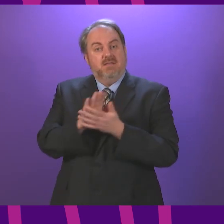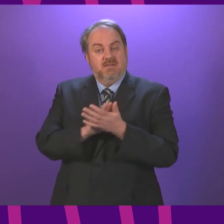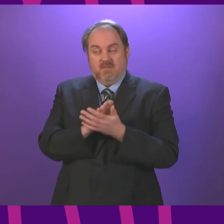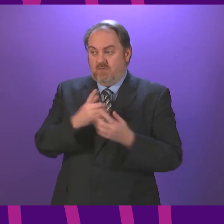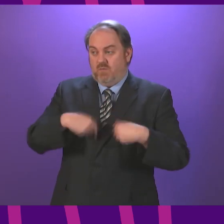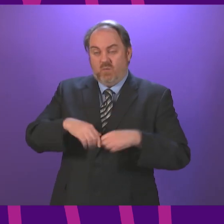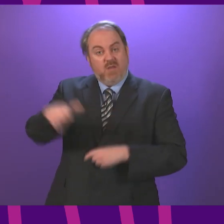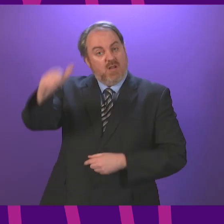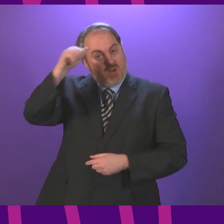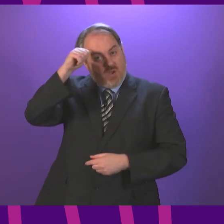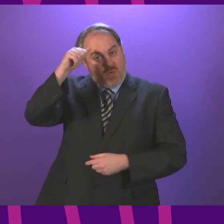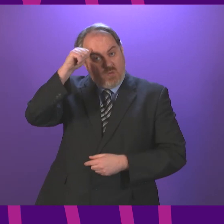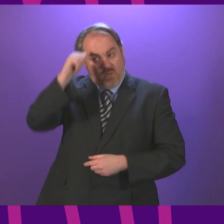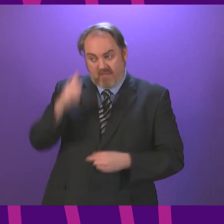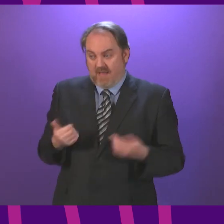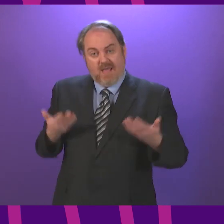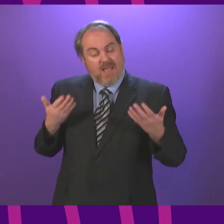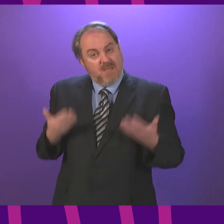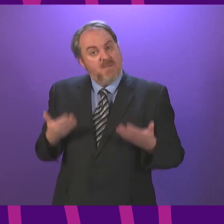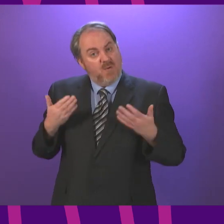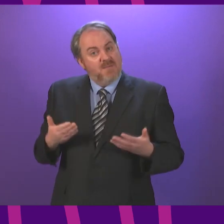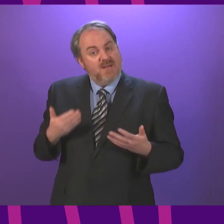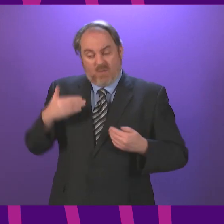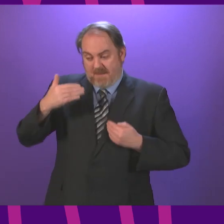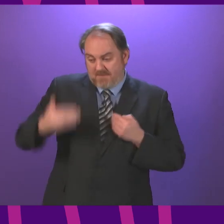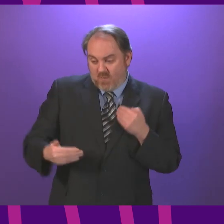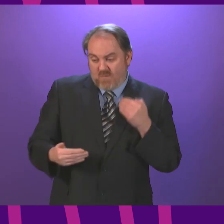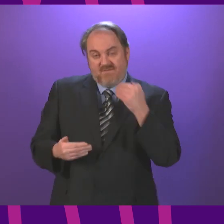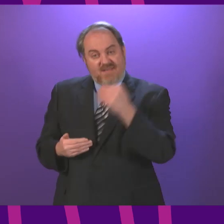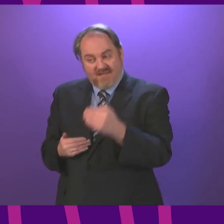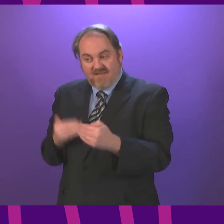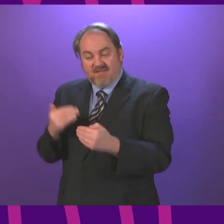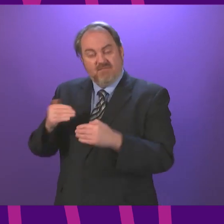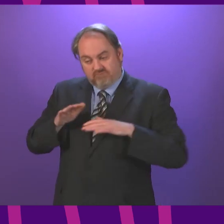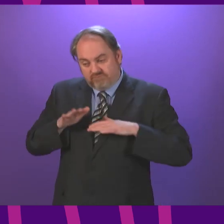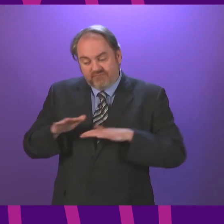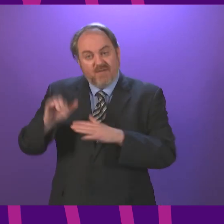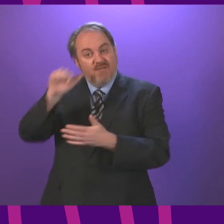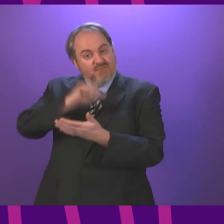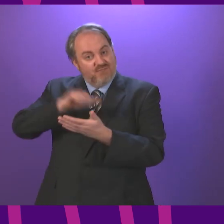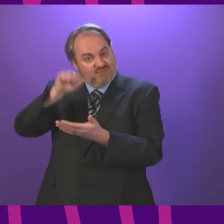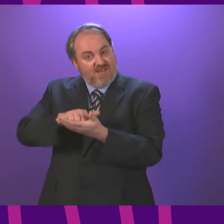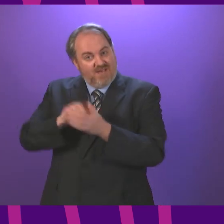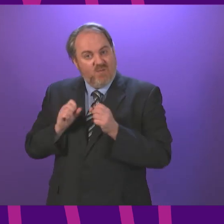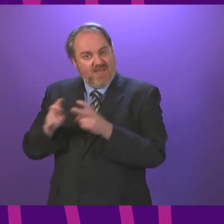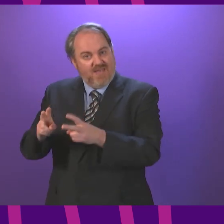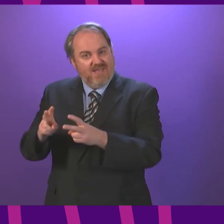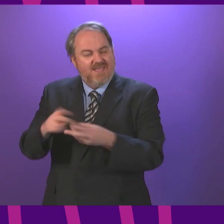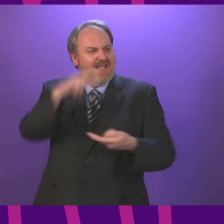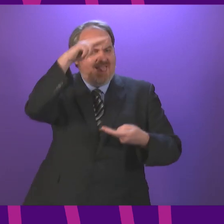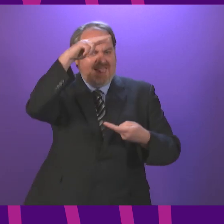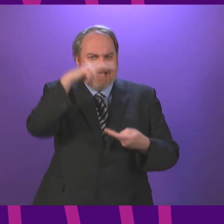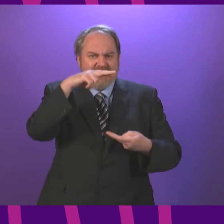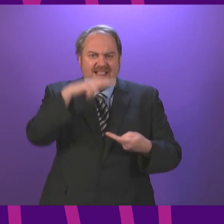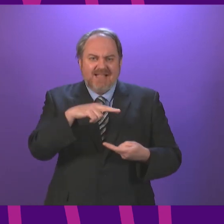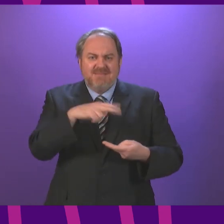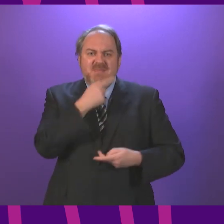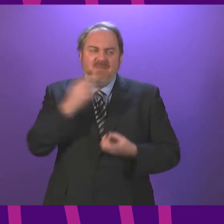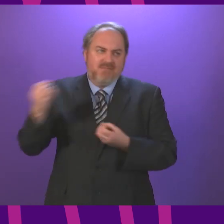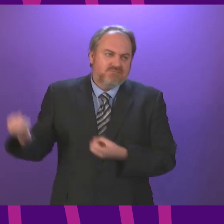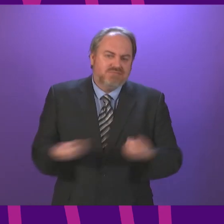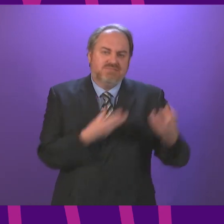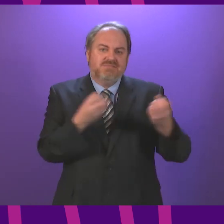doubt that things are, at the moment, firmly heading in the right direction. The number of cases is falling, the numbers in hospital are falling, and the